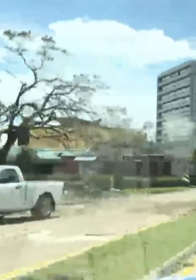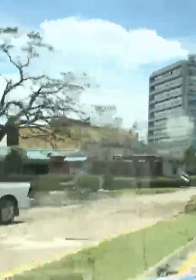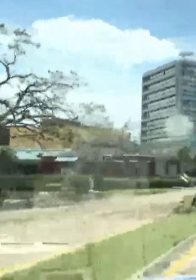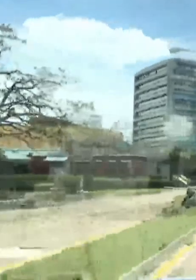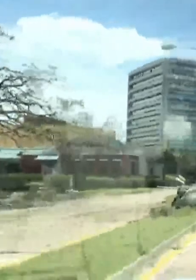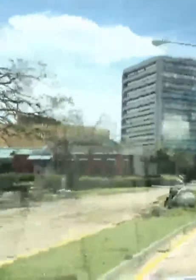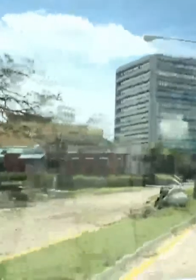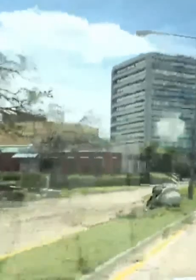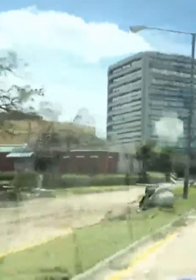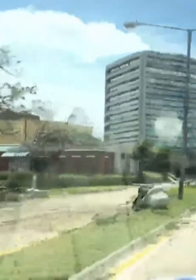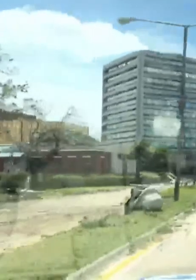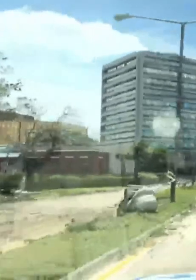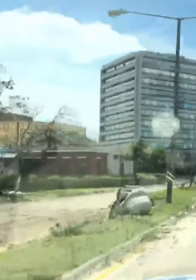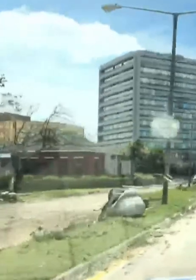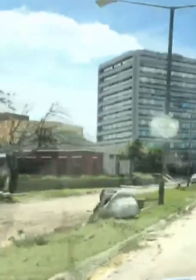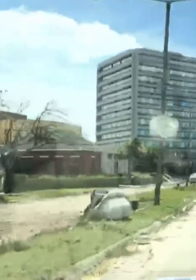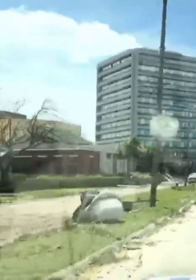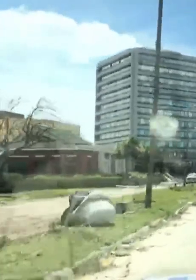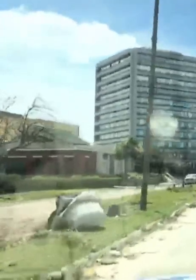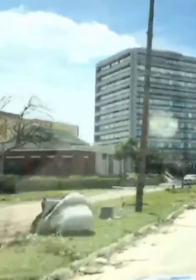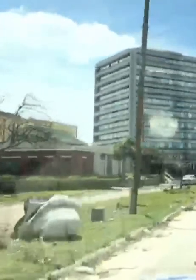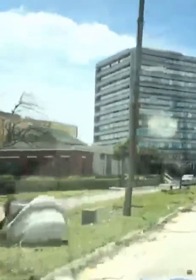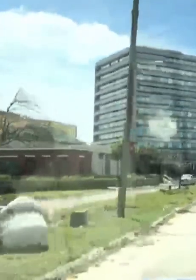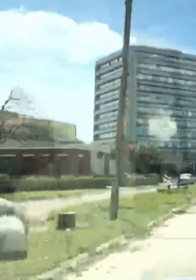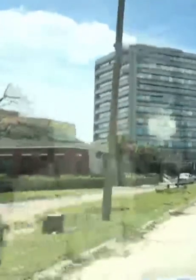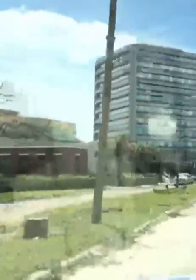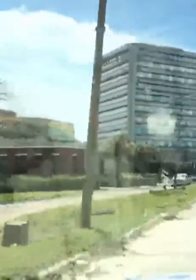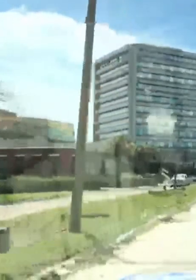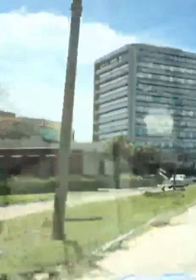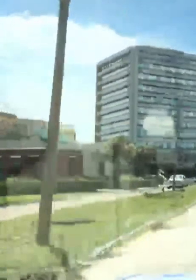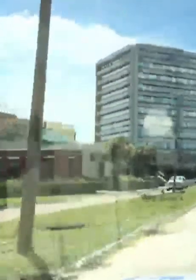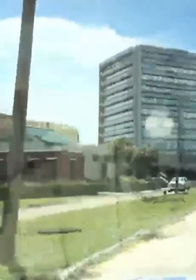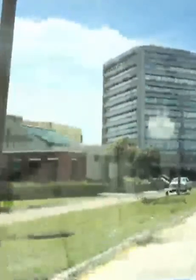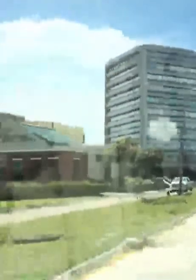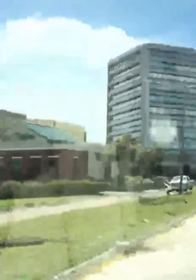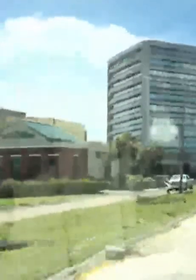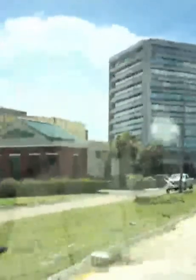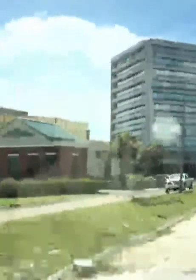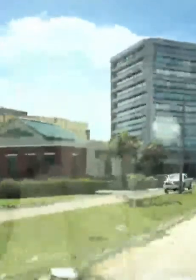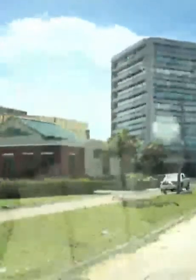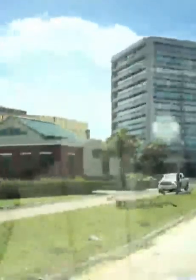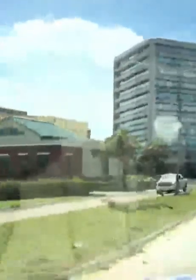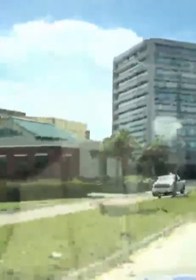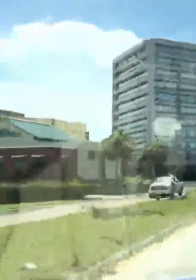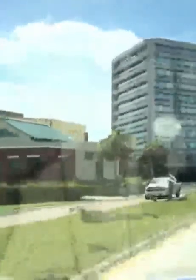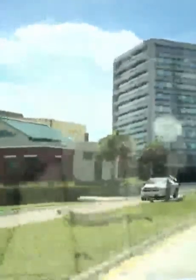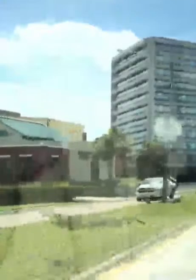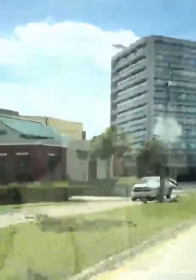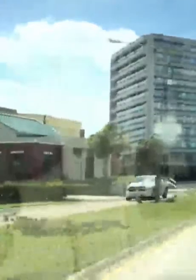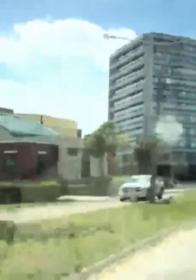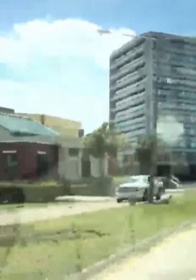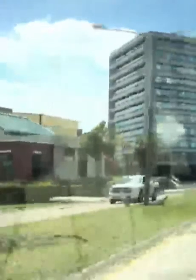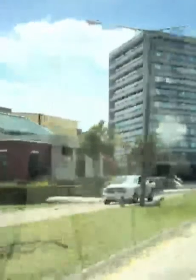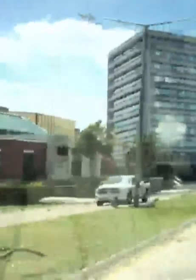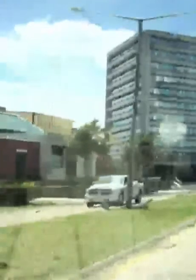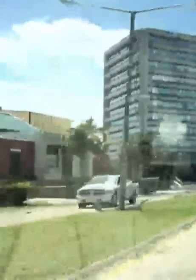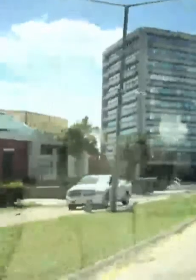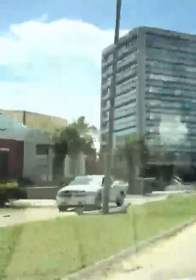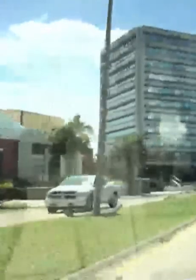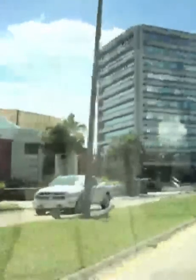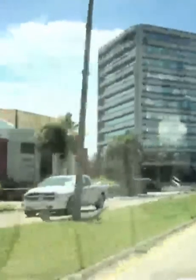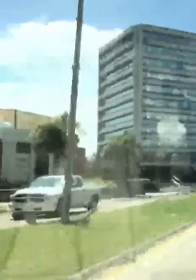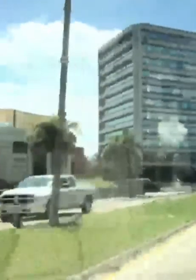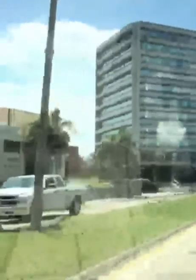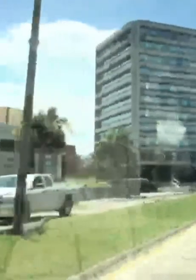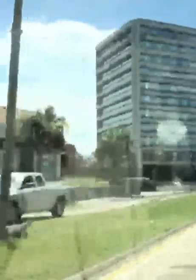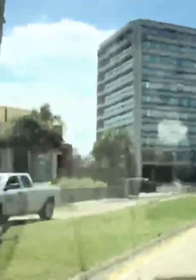So we're still in the historic downtown district of Lake Charles at this point. Actually, I think that's the Civic